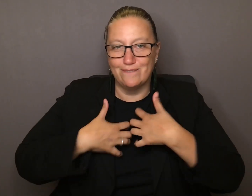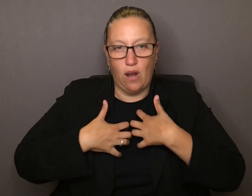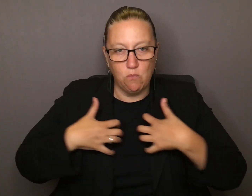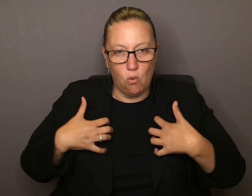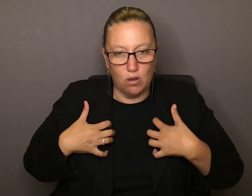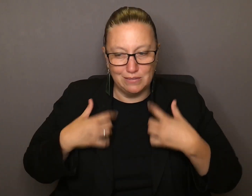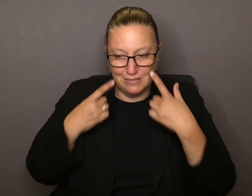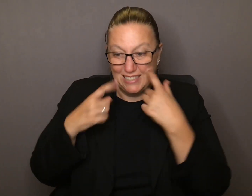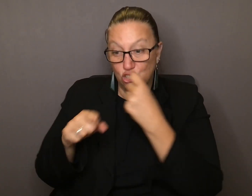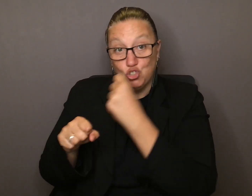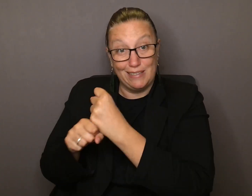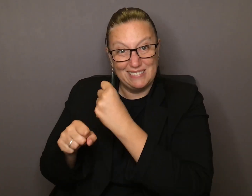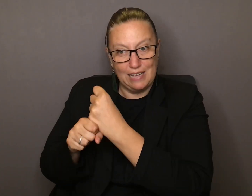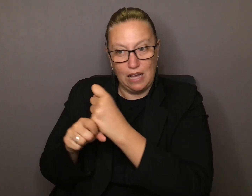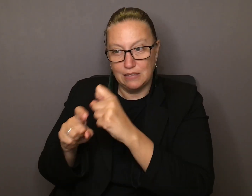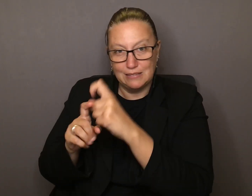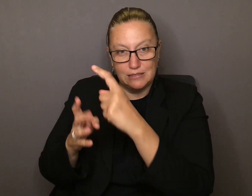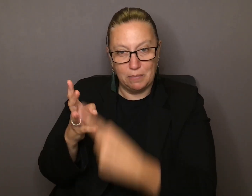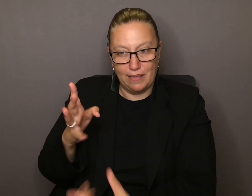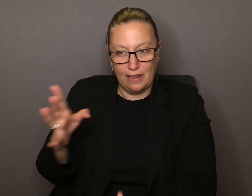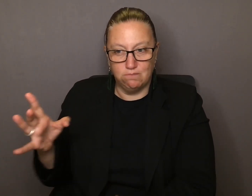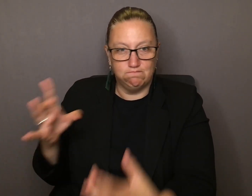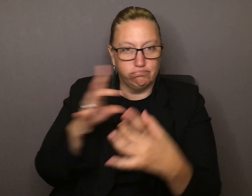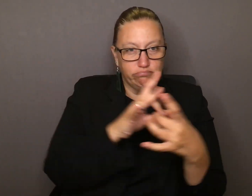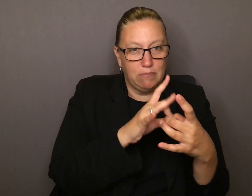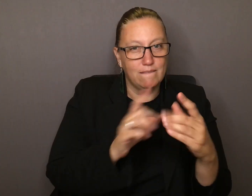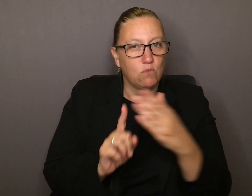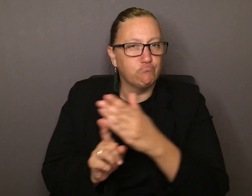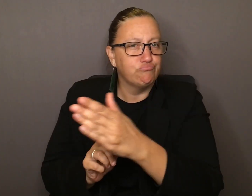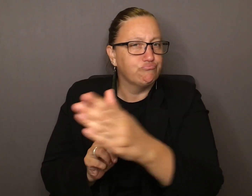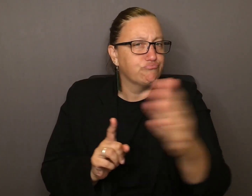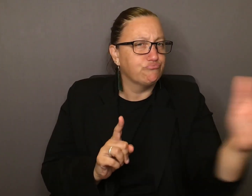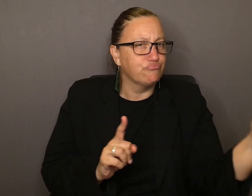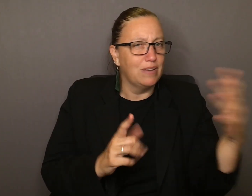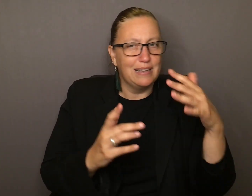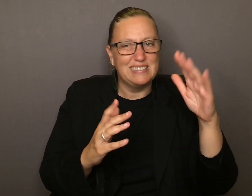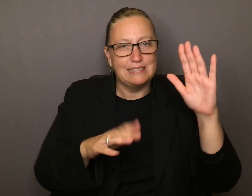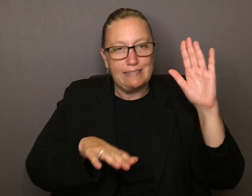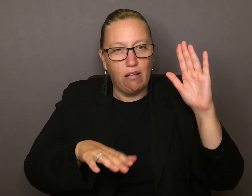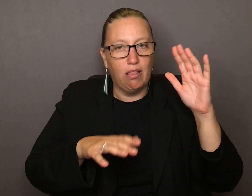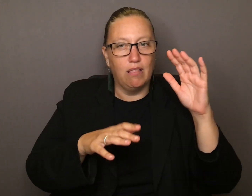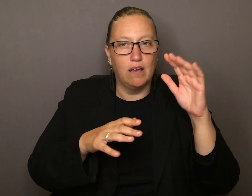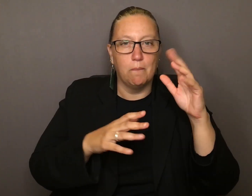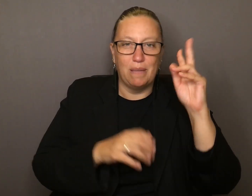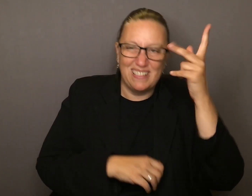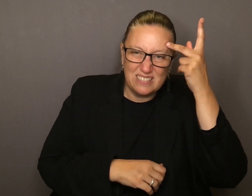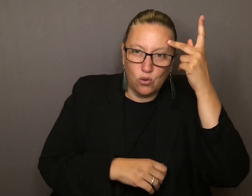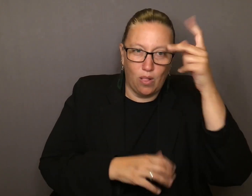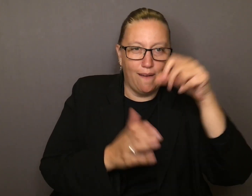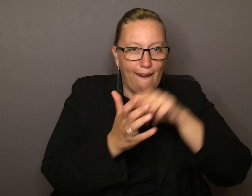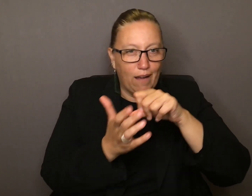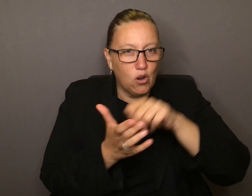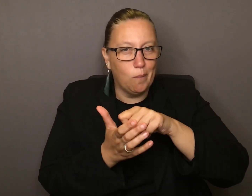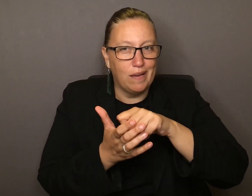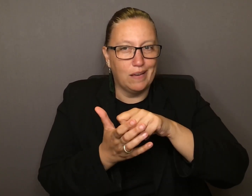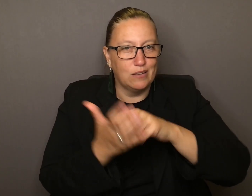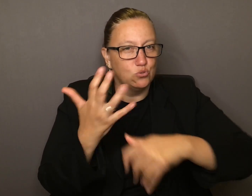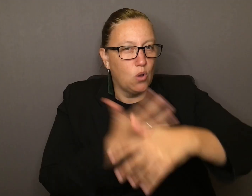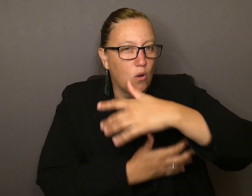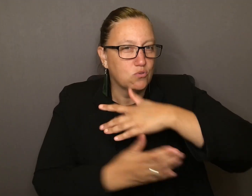to the full range of civil, political, economic, social and cultural rights. When it comes to